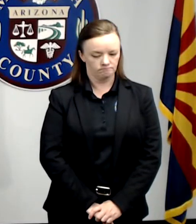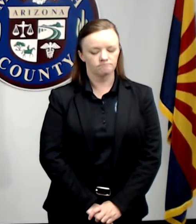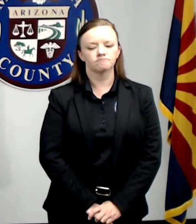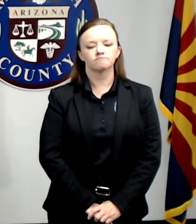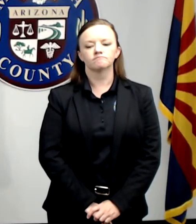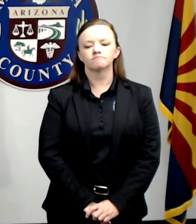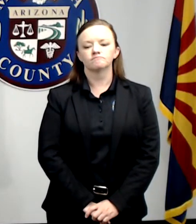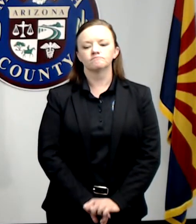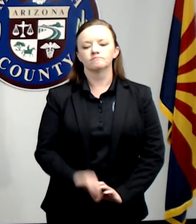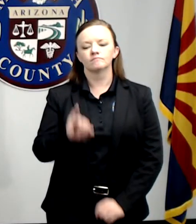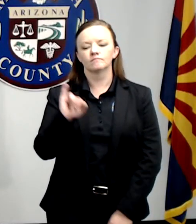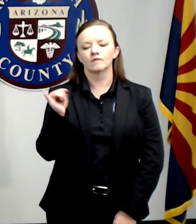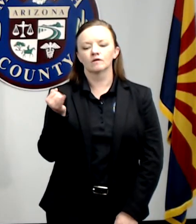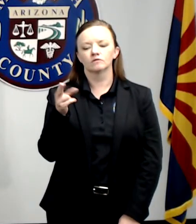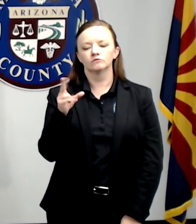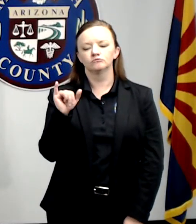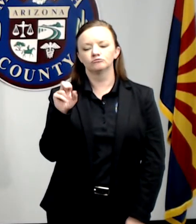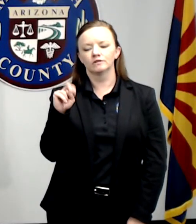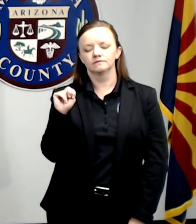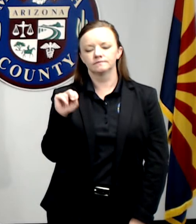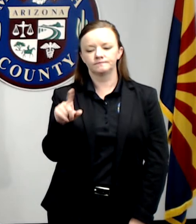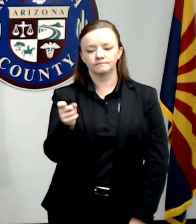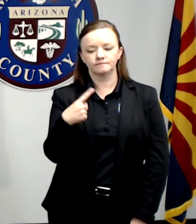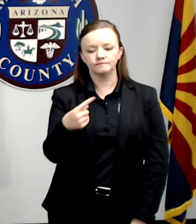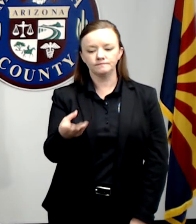He's ready. All right, Justin.